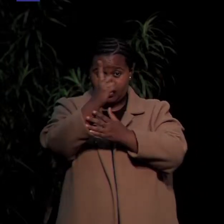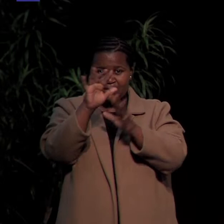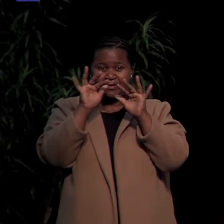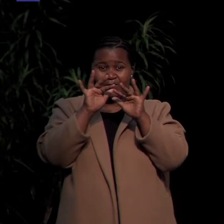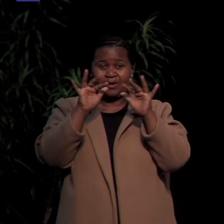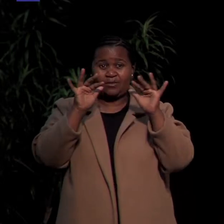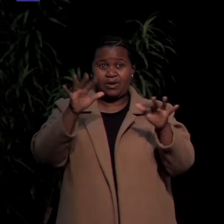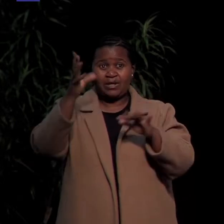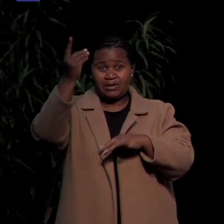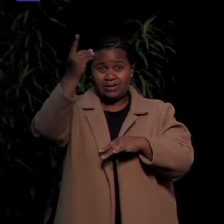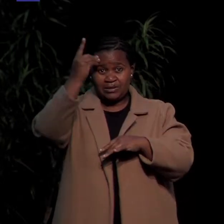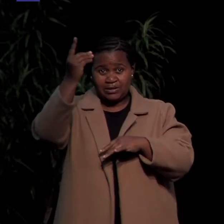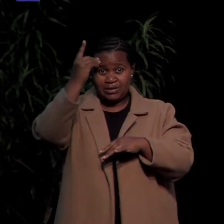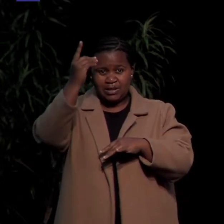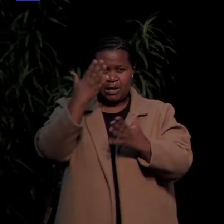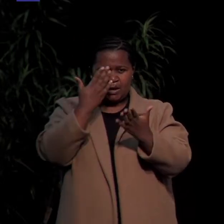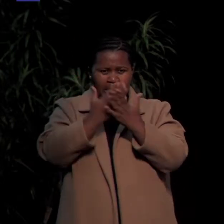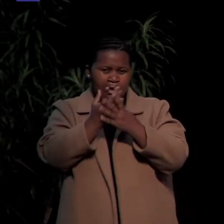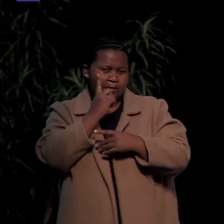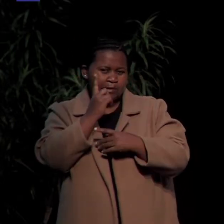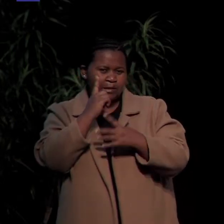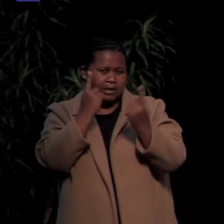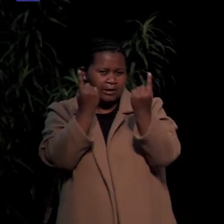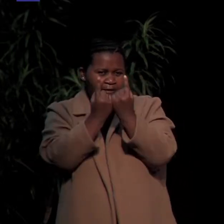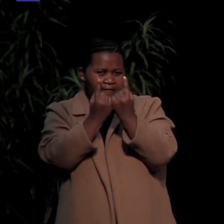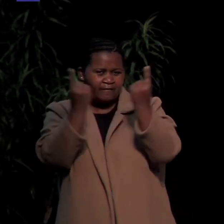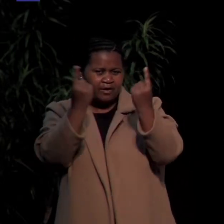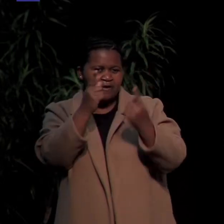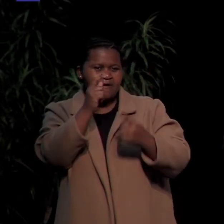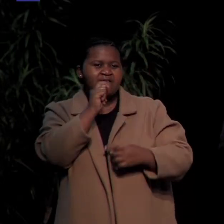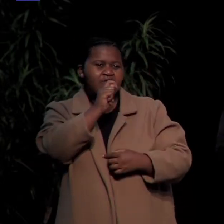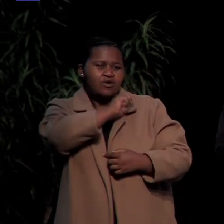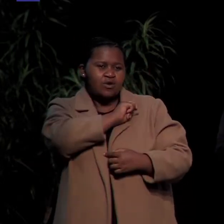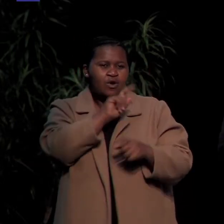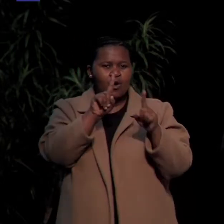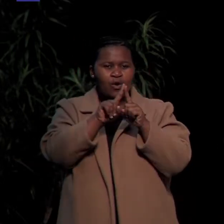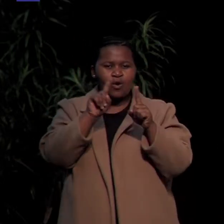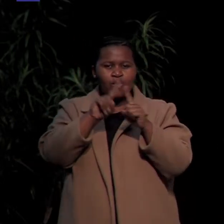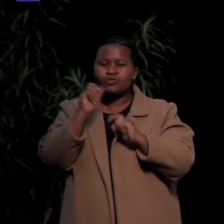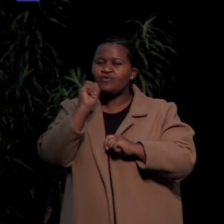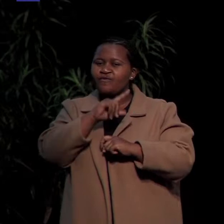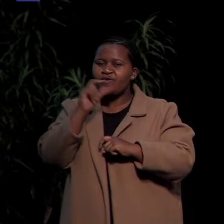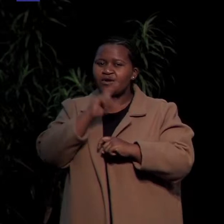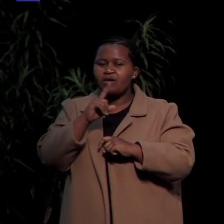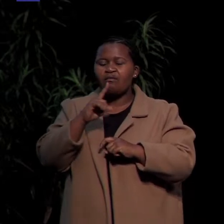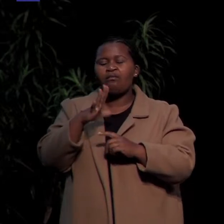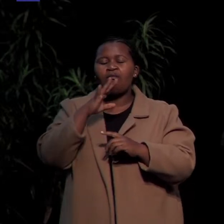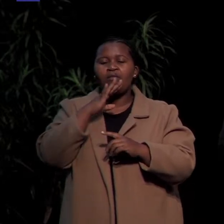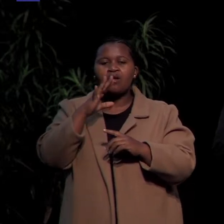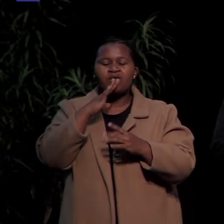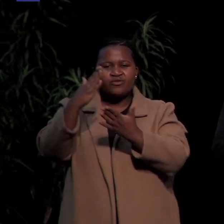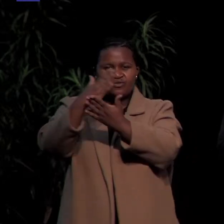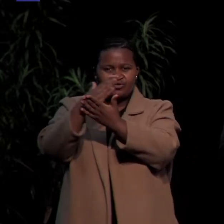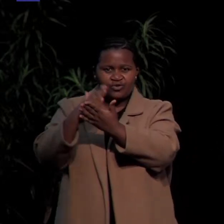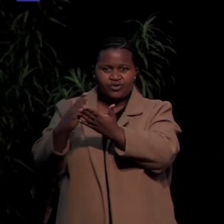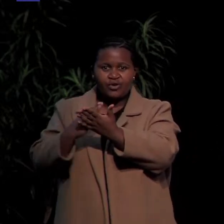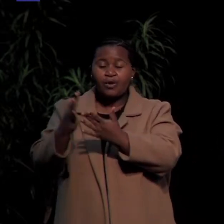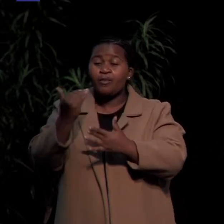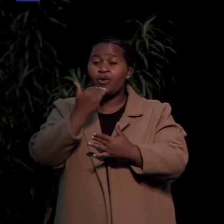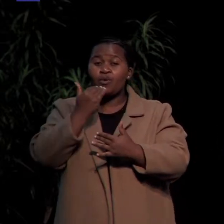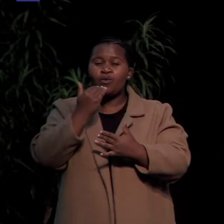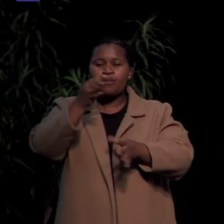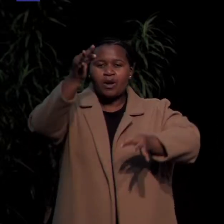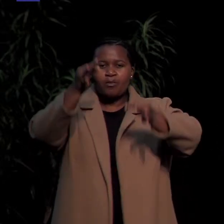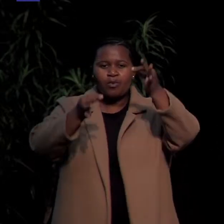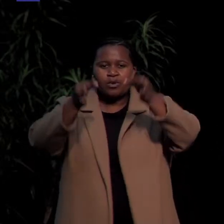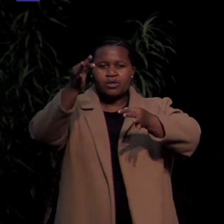people of eThekwini will be able to distinguish between the facts and misinformation that is being peddled by a political